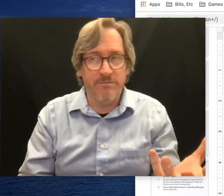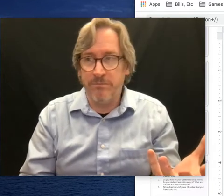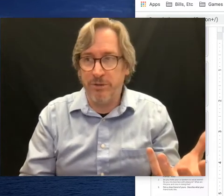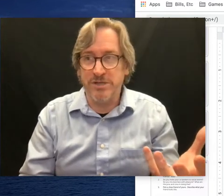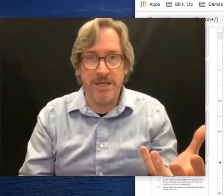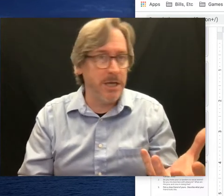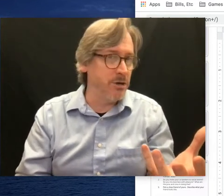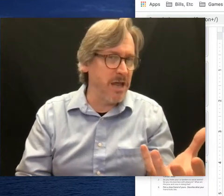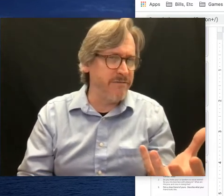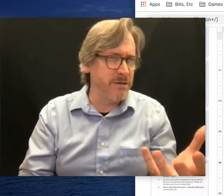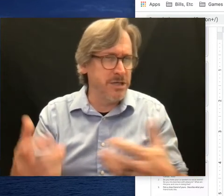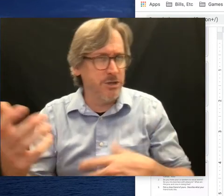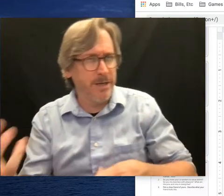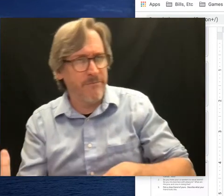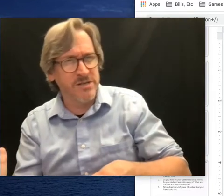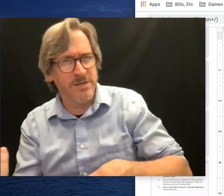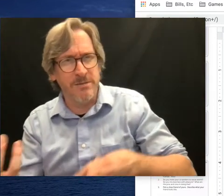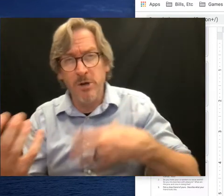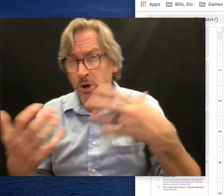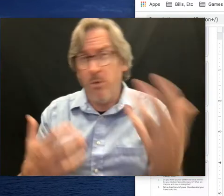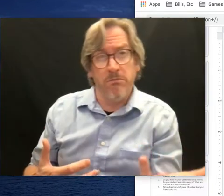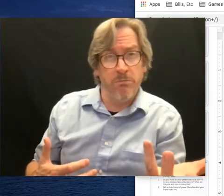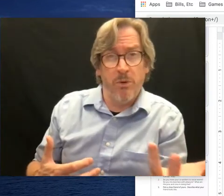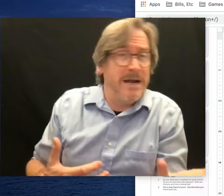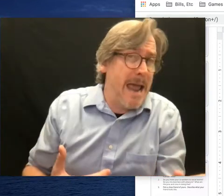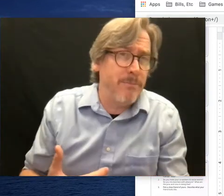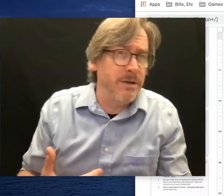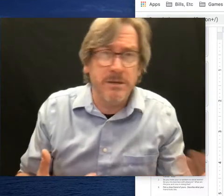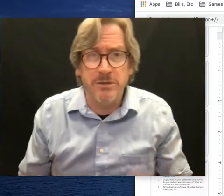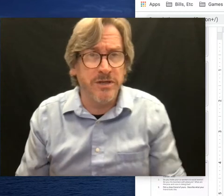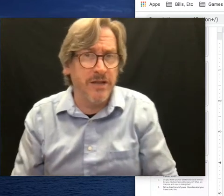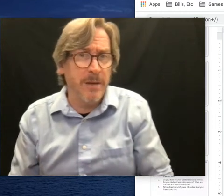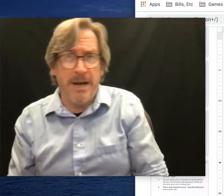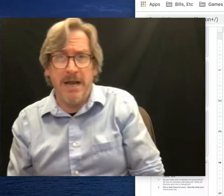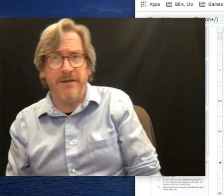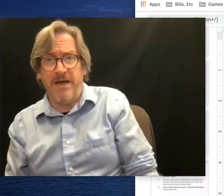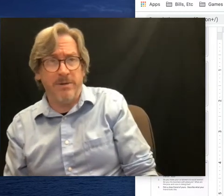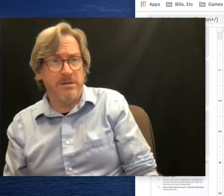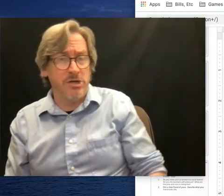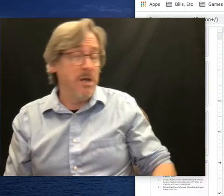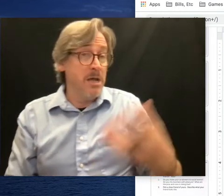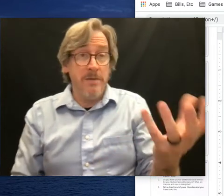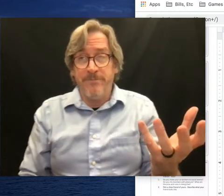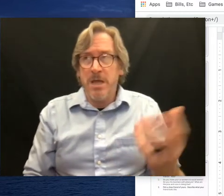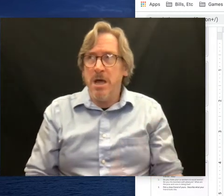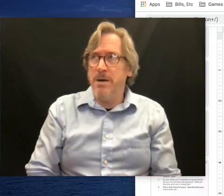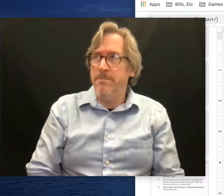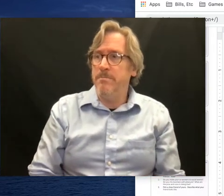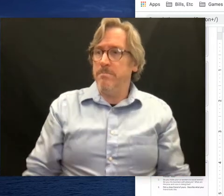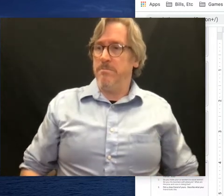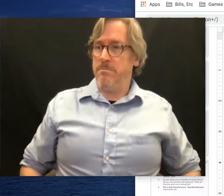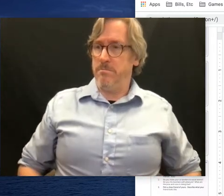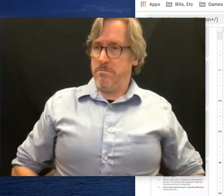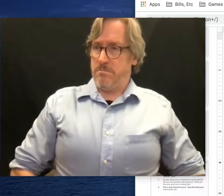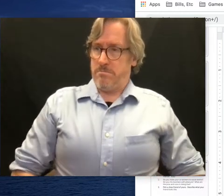deaf person in your life, and did you become friends with them? What happened? It might not have happened. So